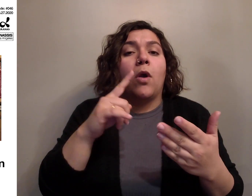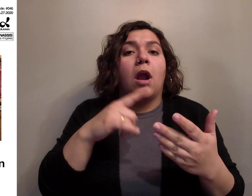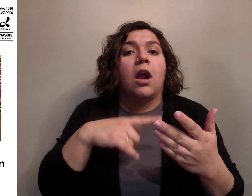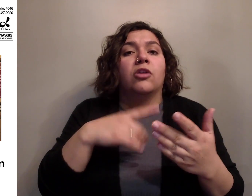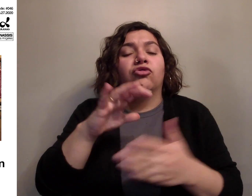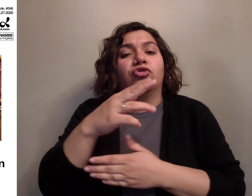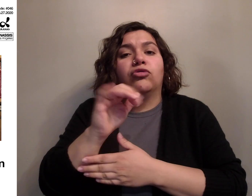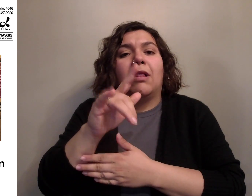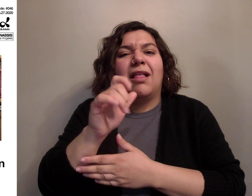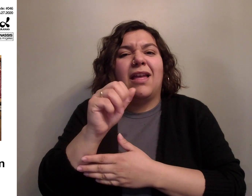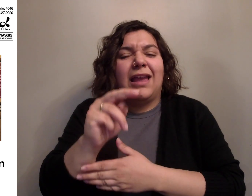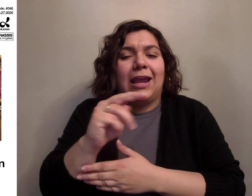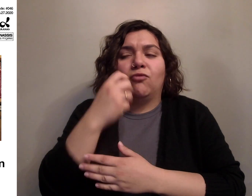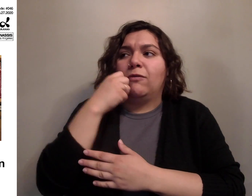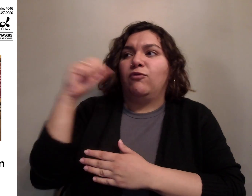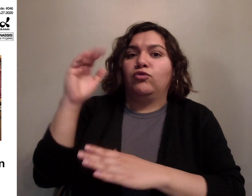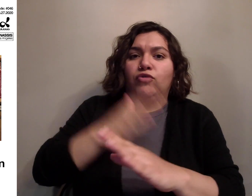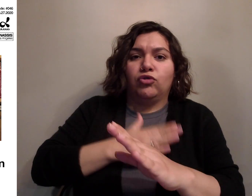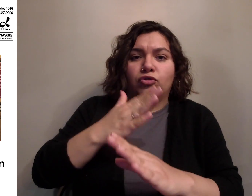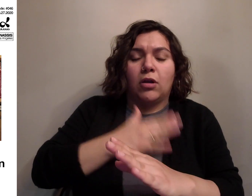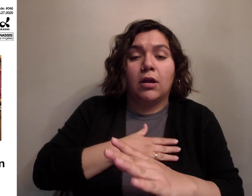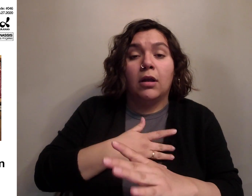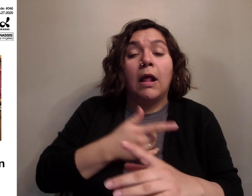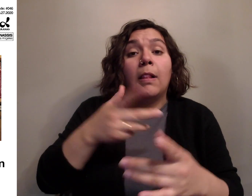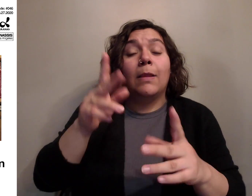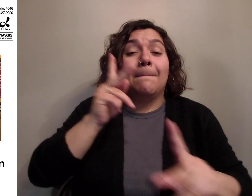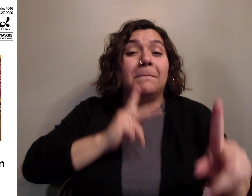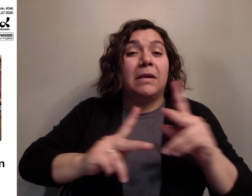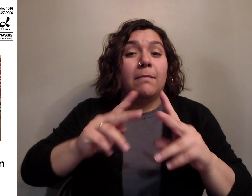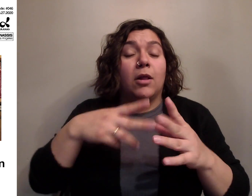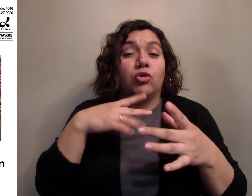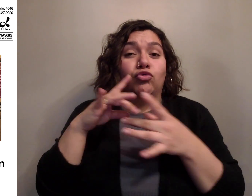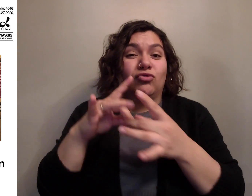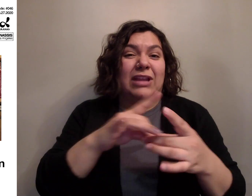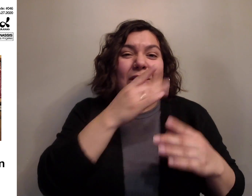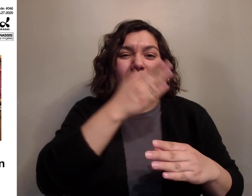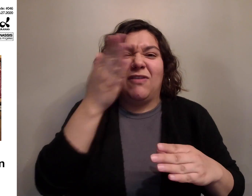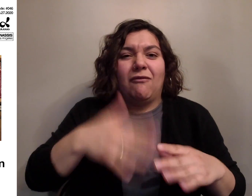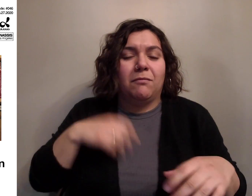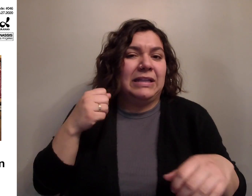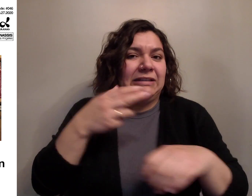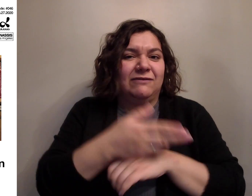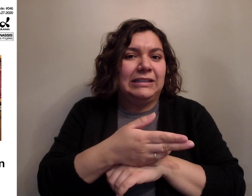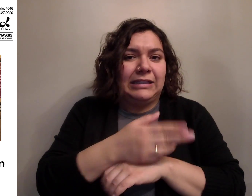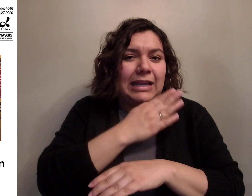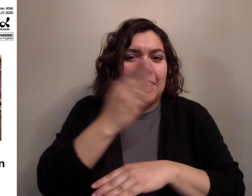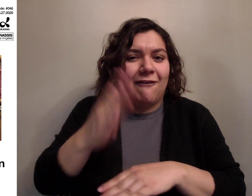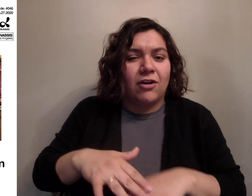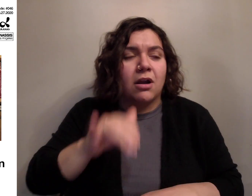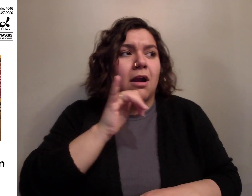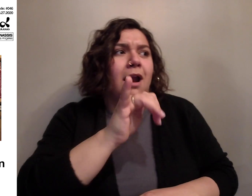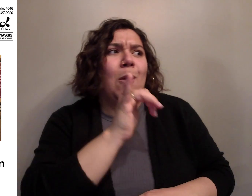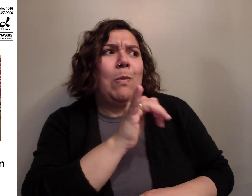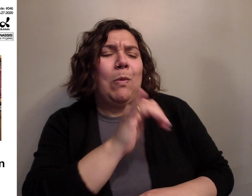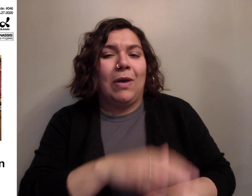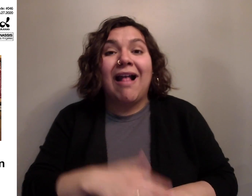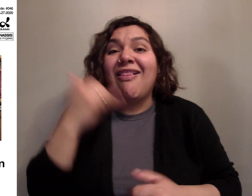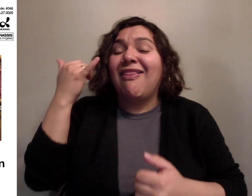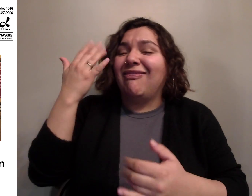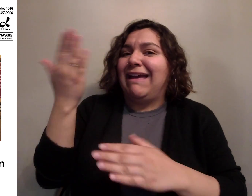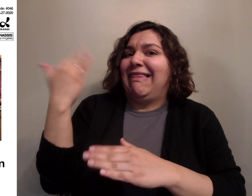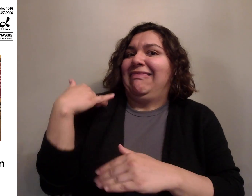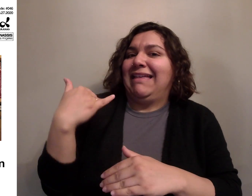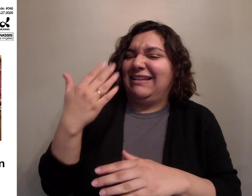of variations on the Chilean revolutionary song, "The People United Will Never Be Defeated." So that was